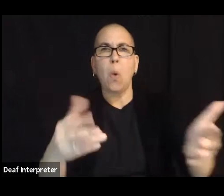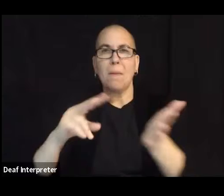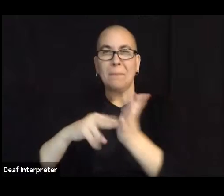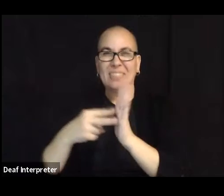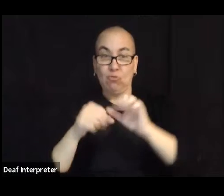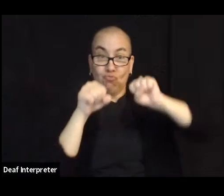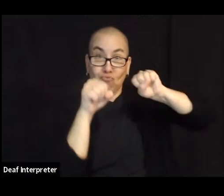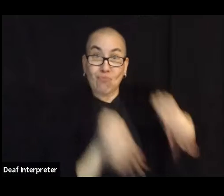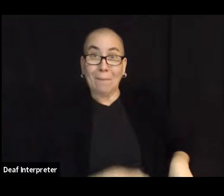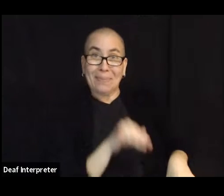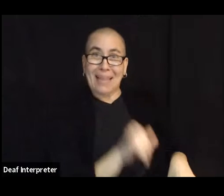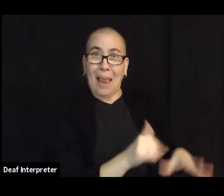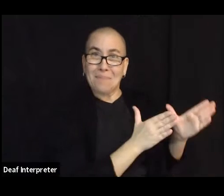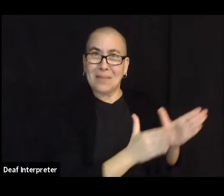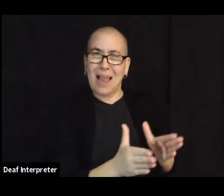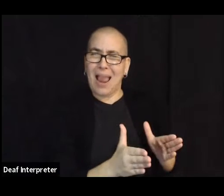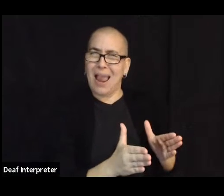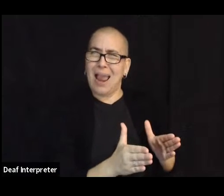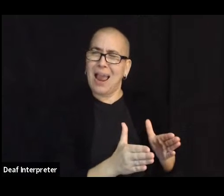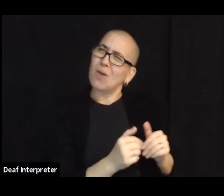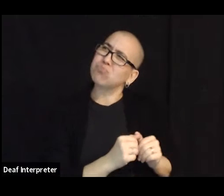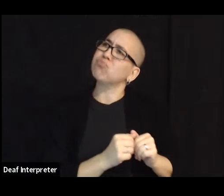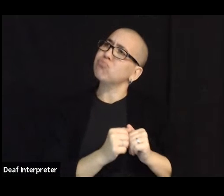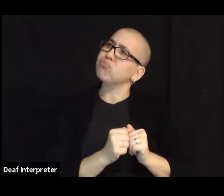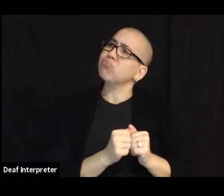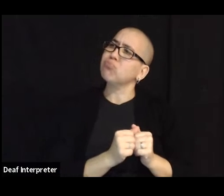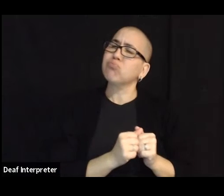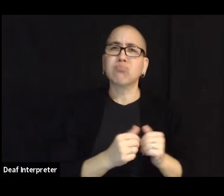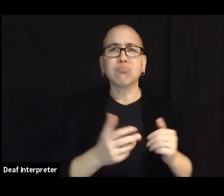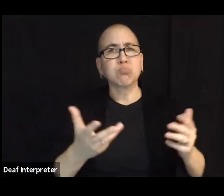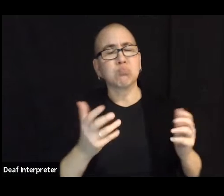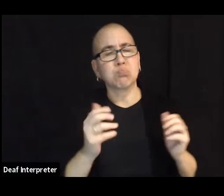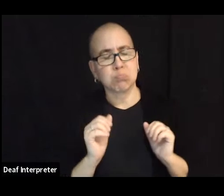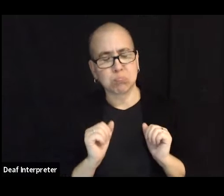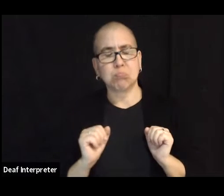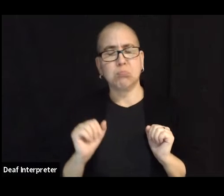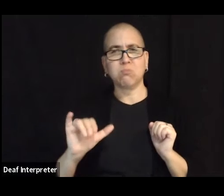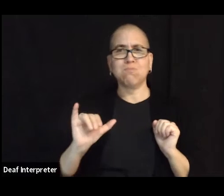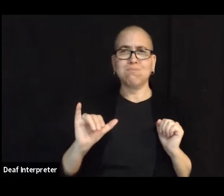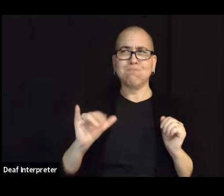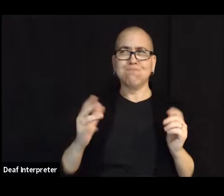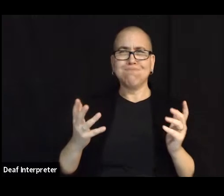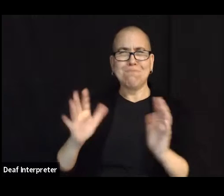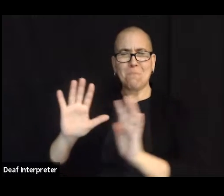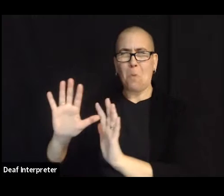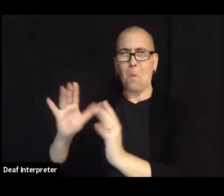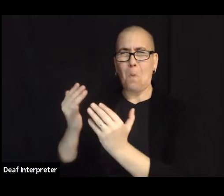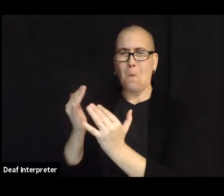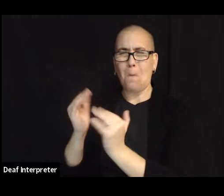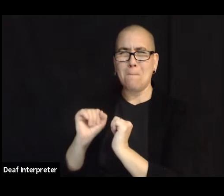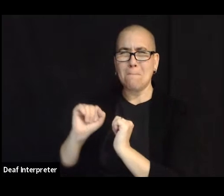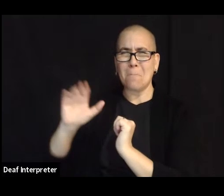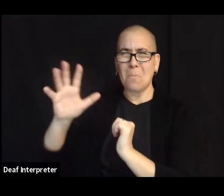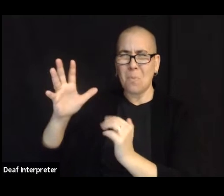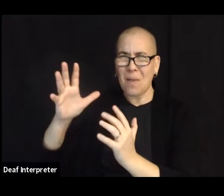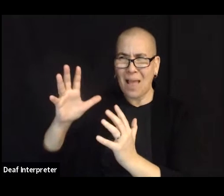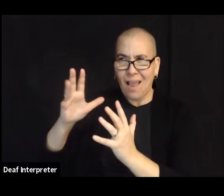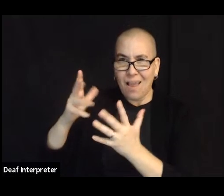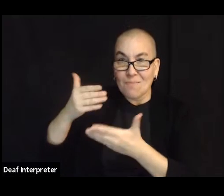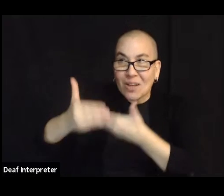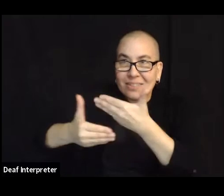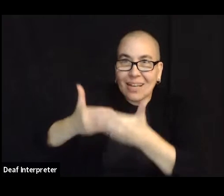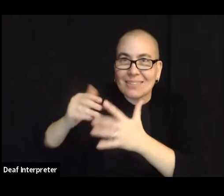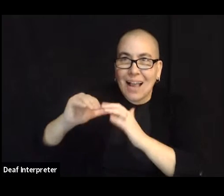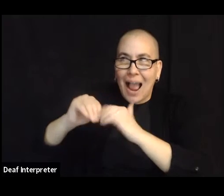yet clarity on how the vaccine supply is going to increase to make that realistically possible for